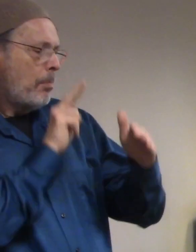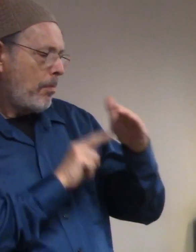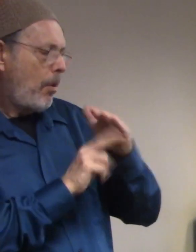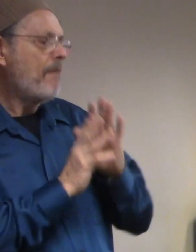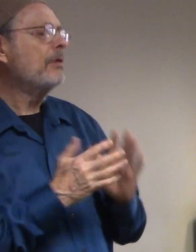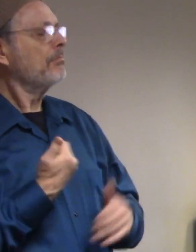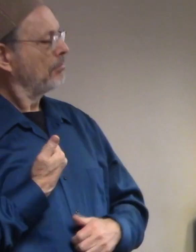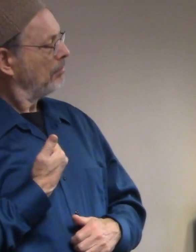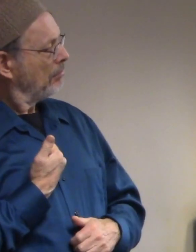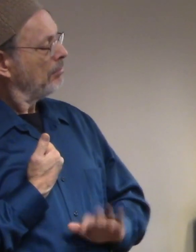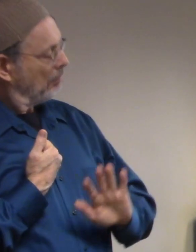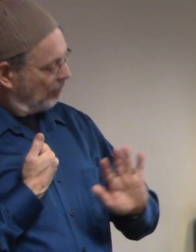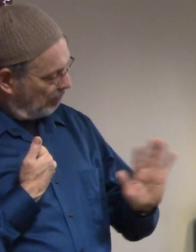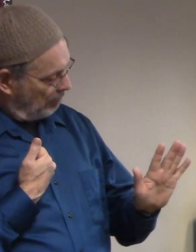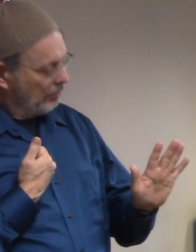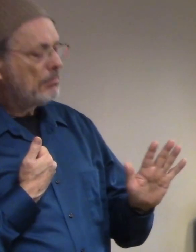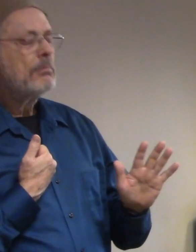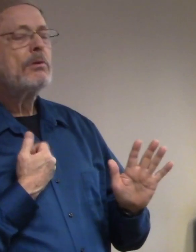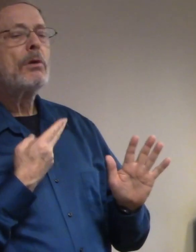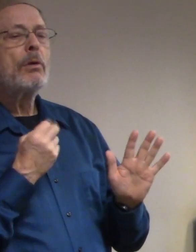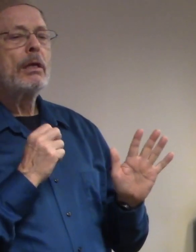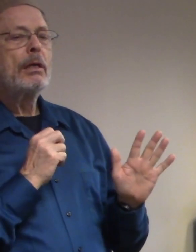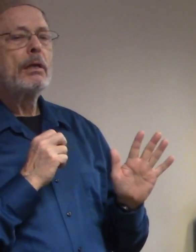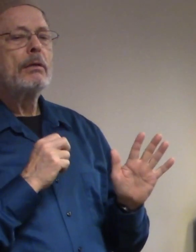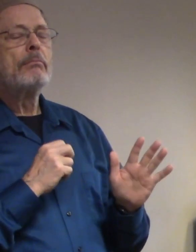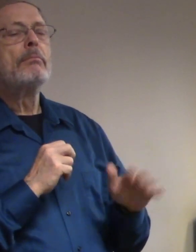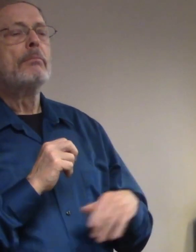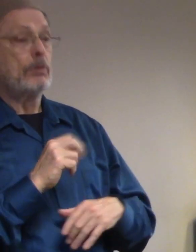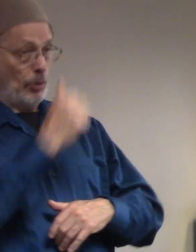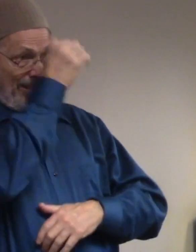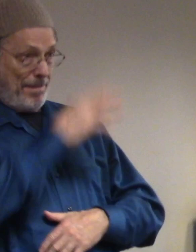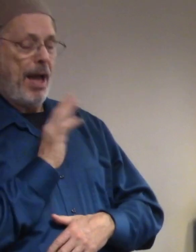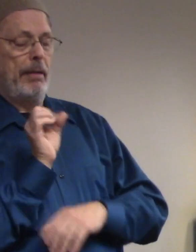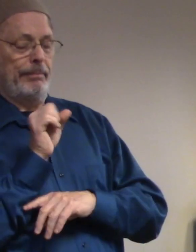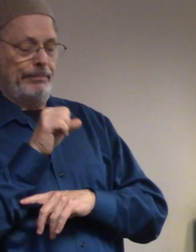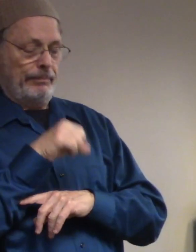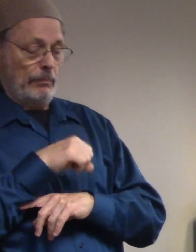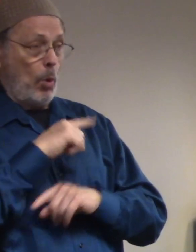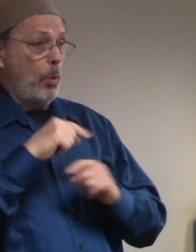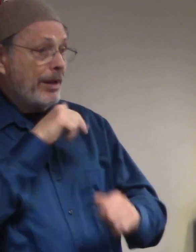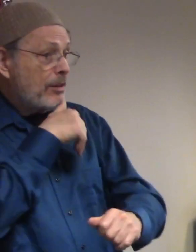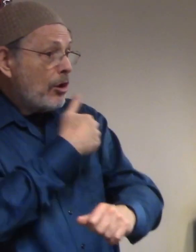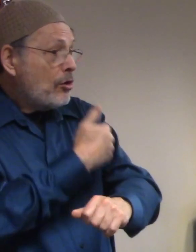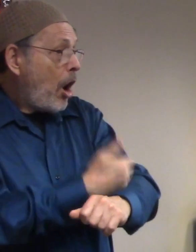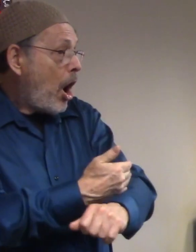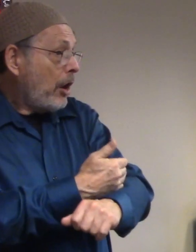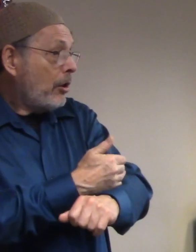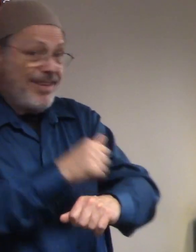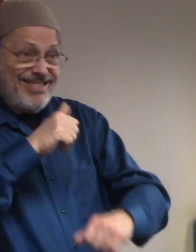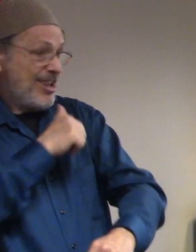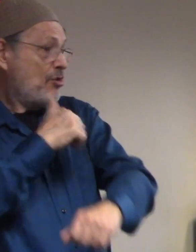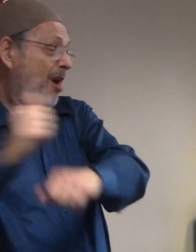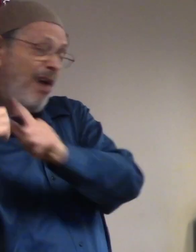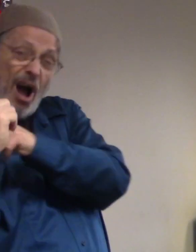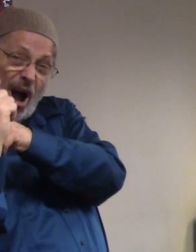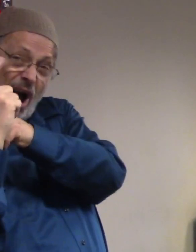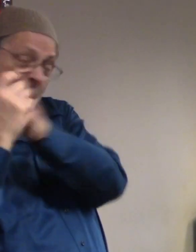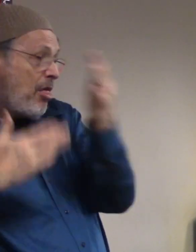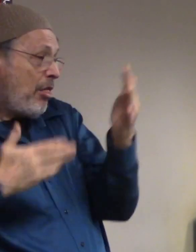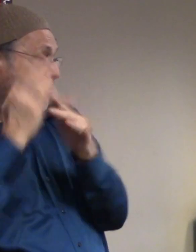sallam. So he turns his head, puts it down, starts walking away, when his daughter comes running through the